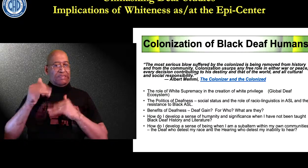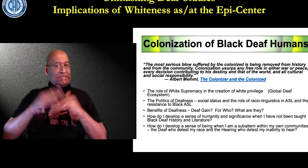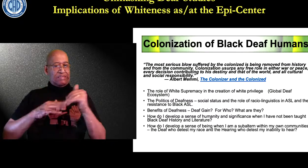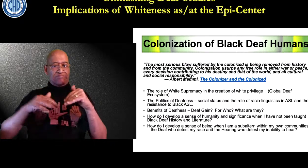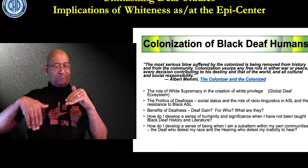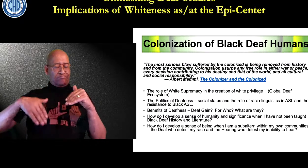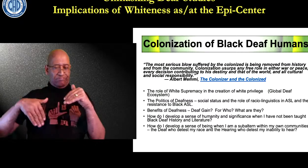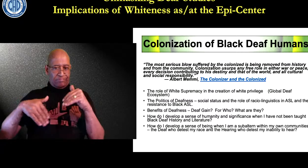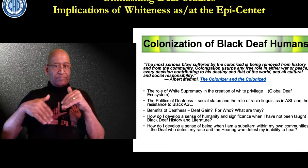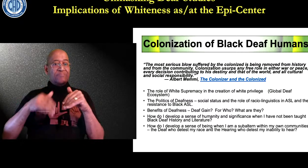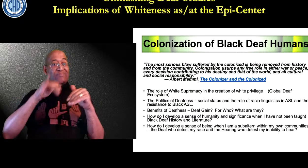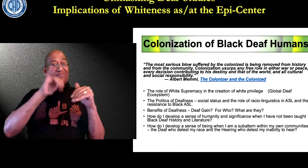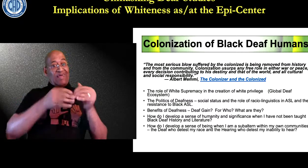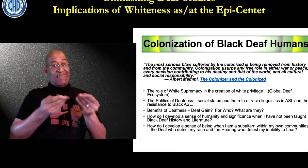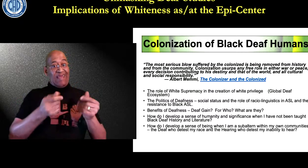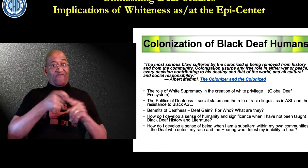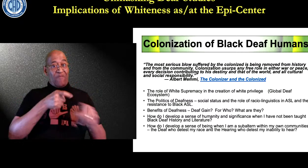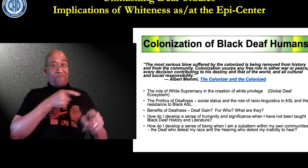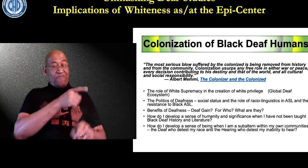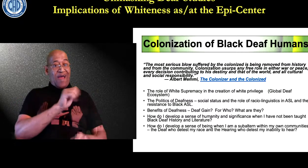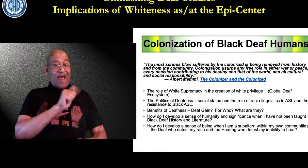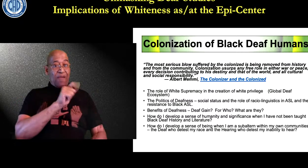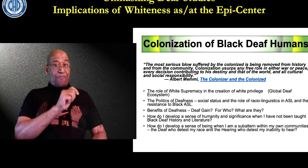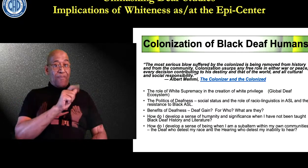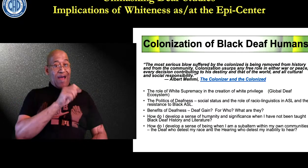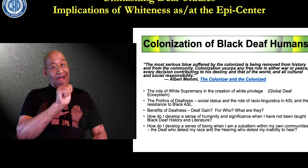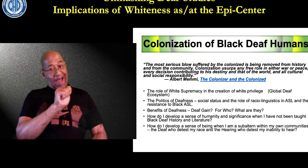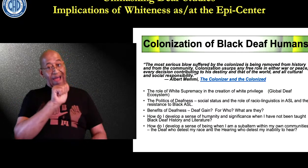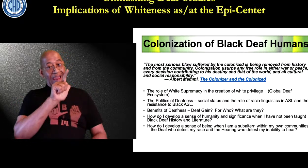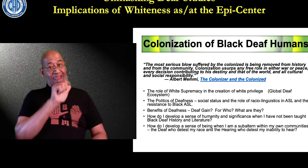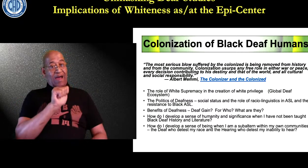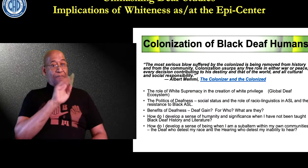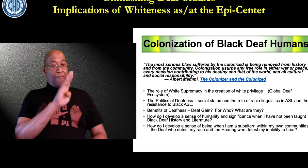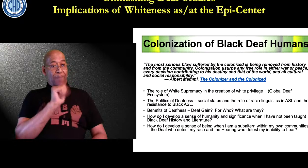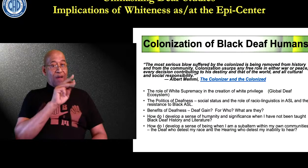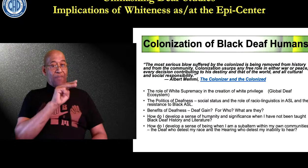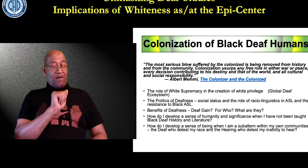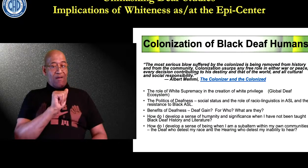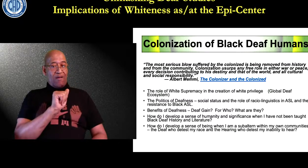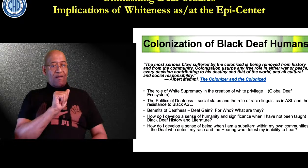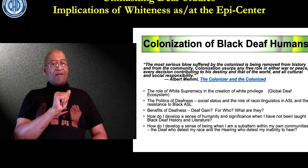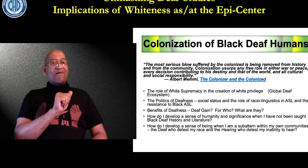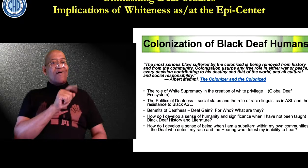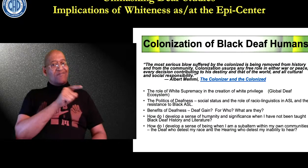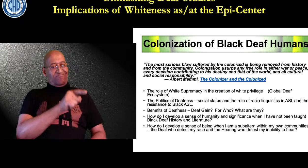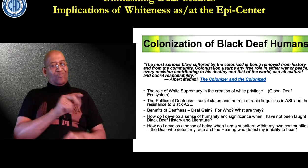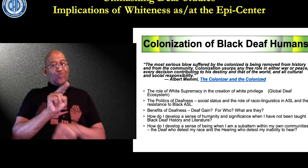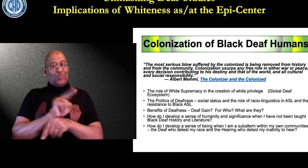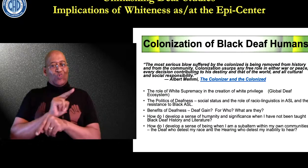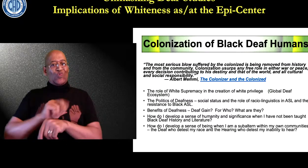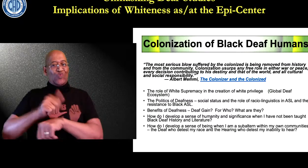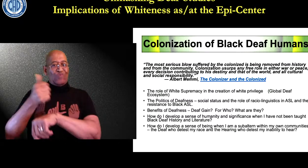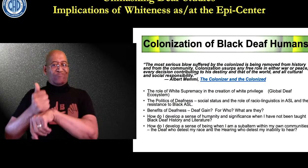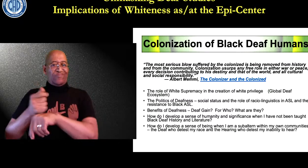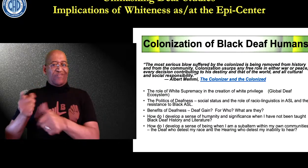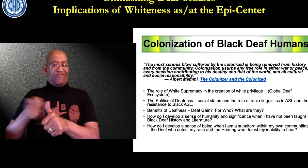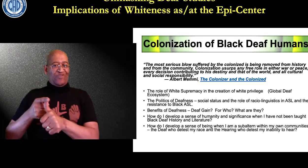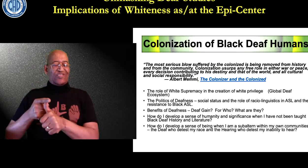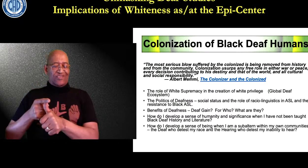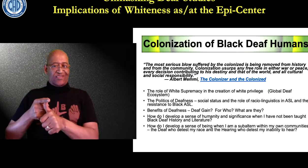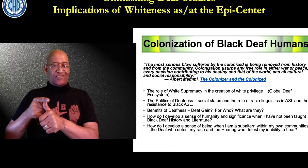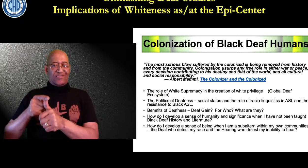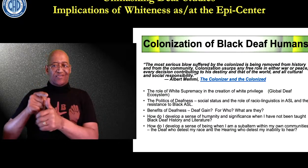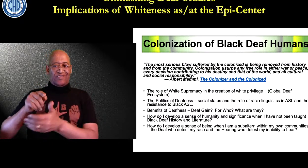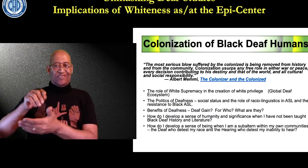was initiated in a hotel. It wasn't actually had purchased land. So they bought the land